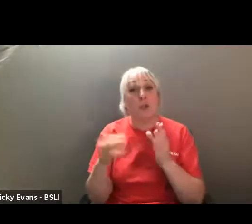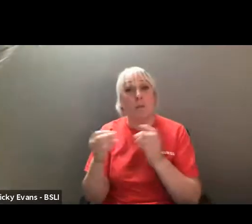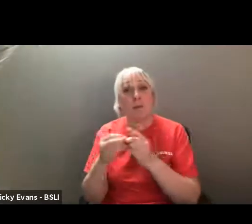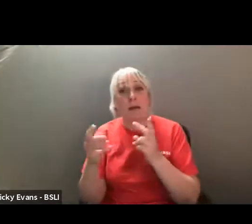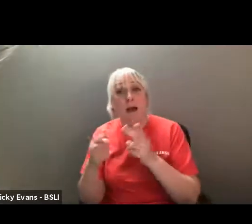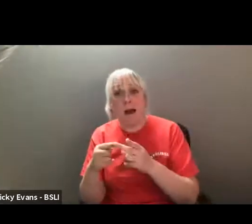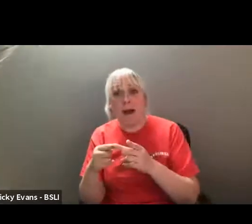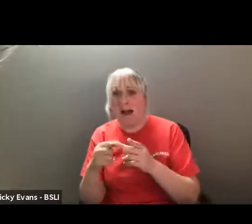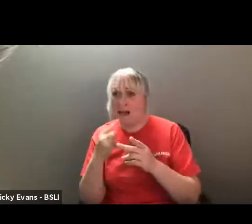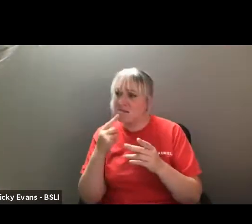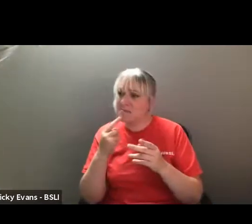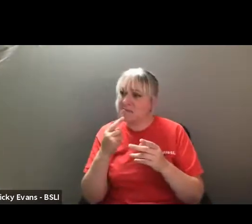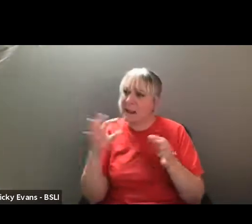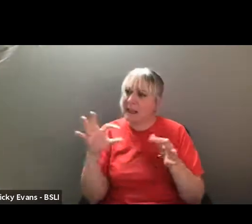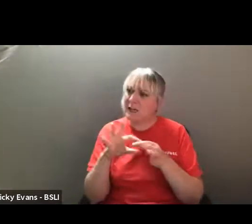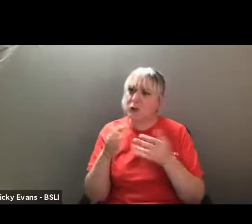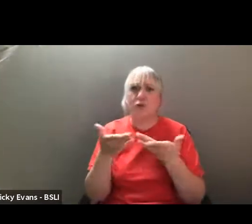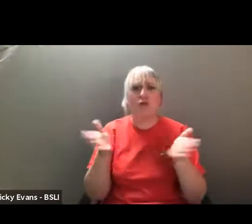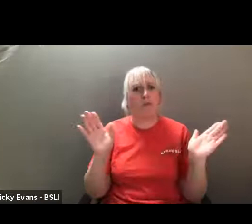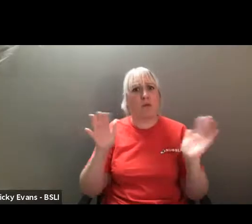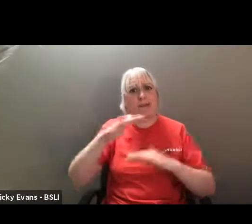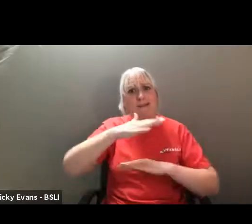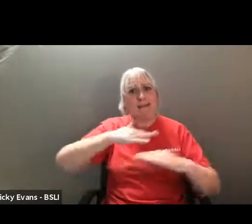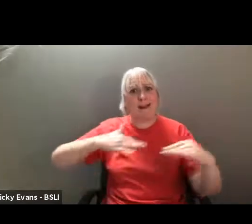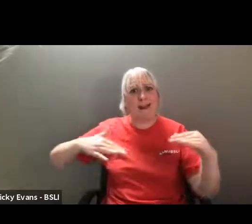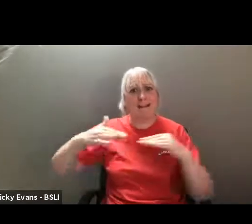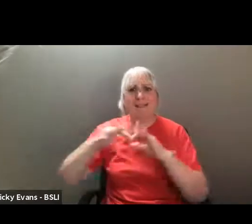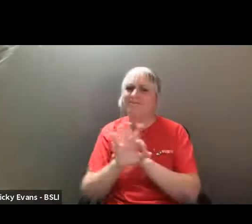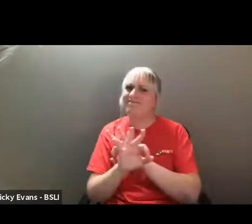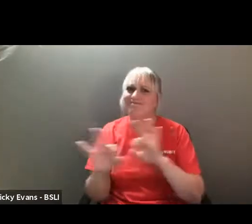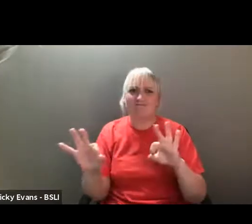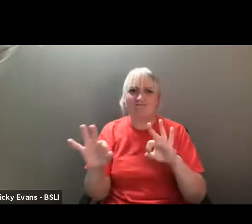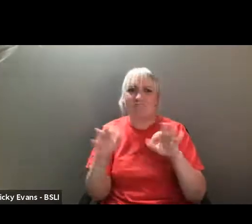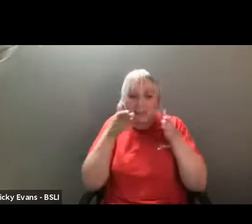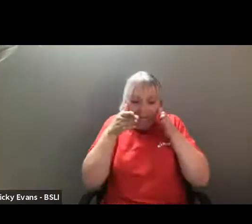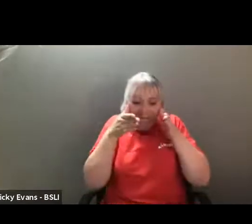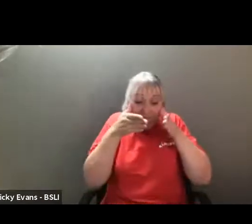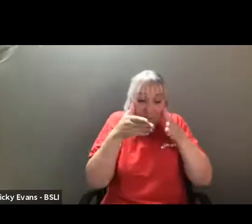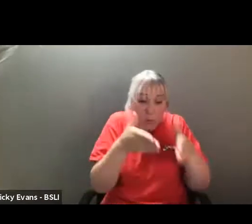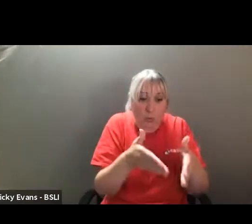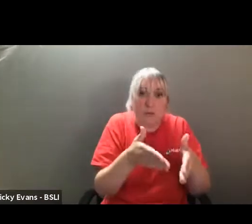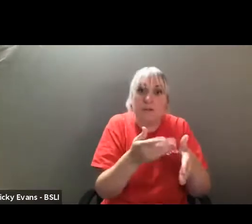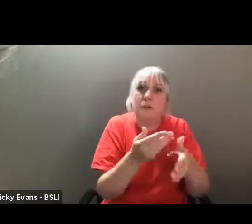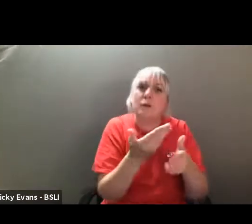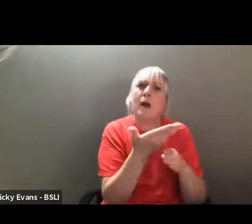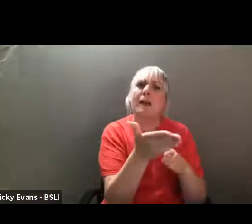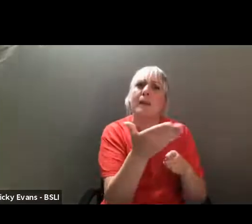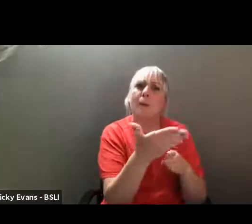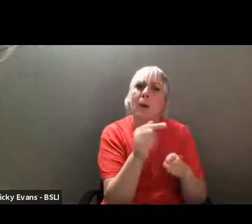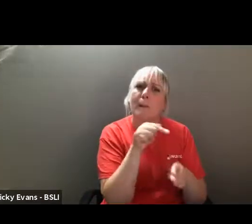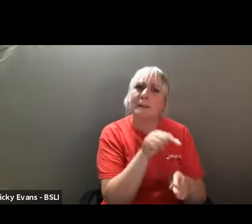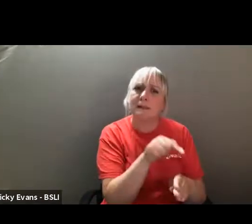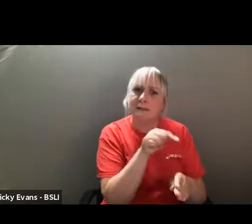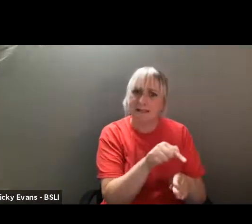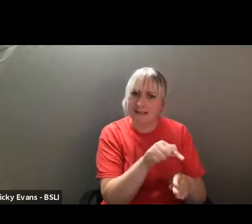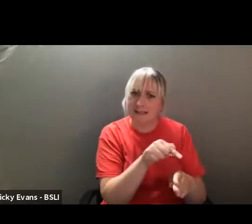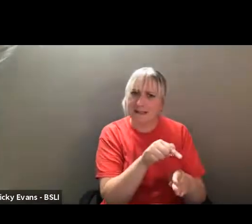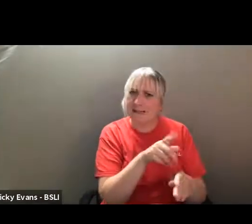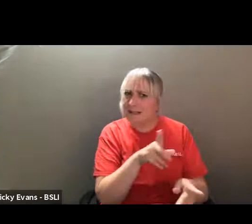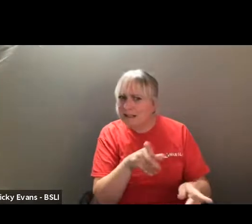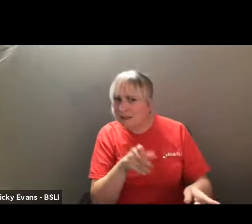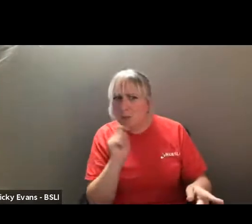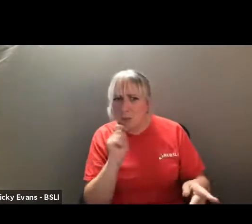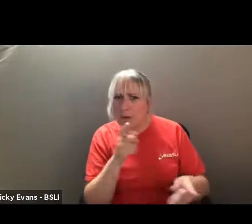in society generally. It was really just a question of, does this really cause people to work more or